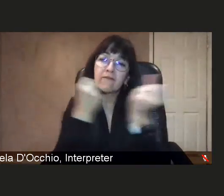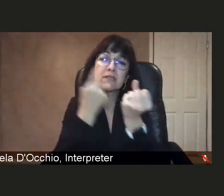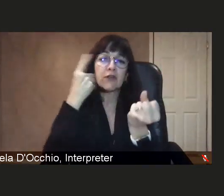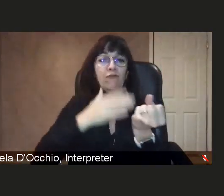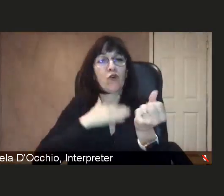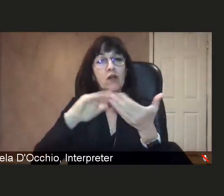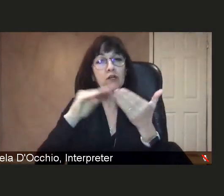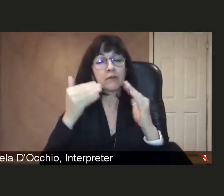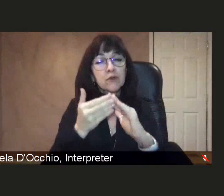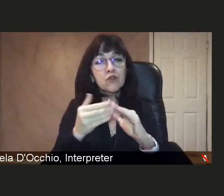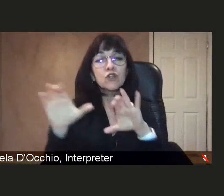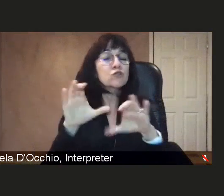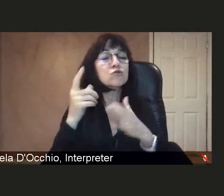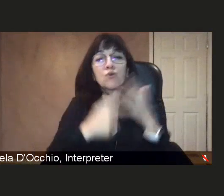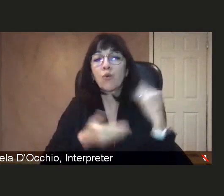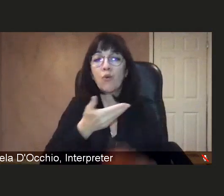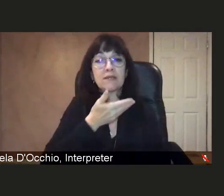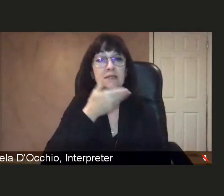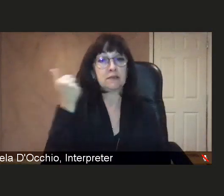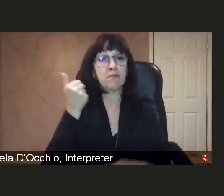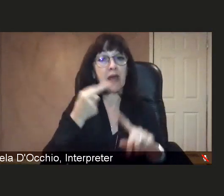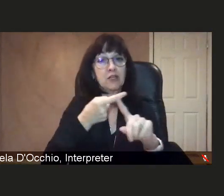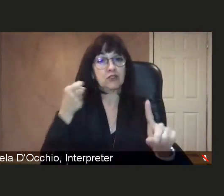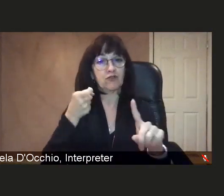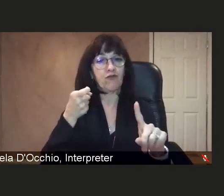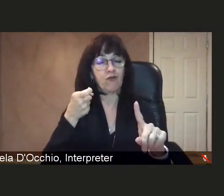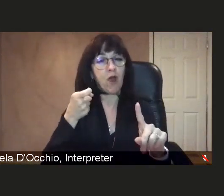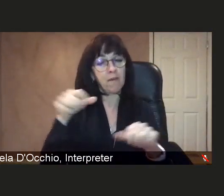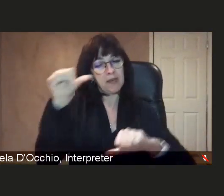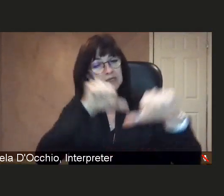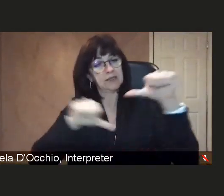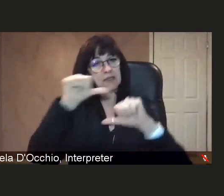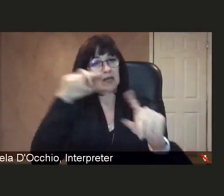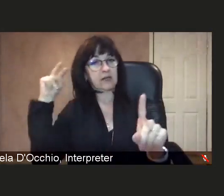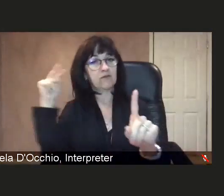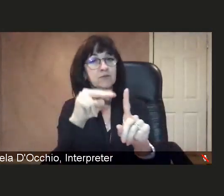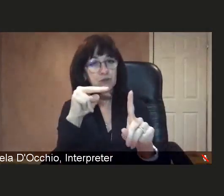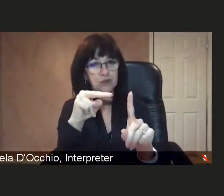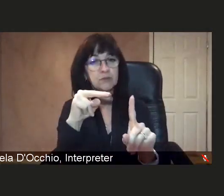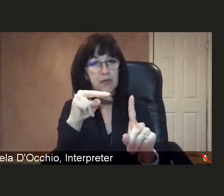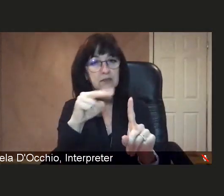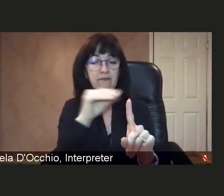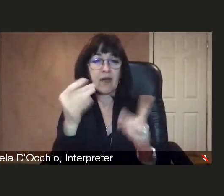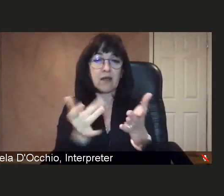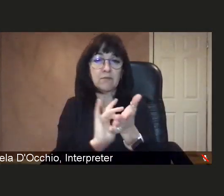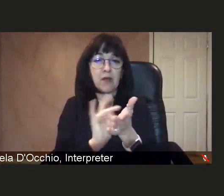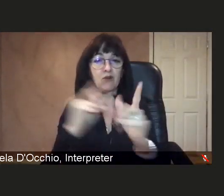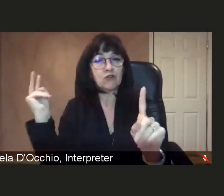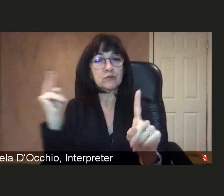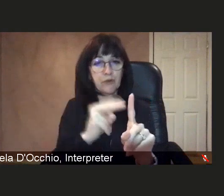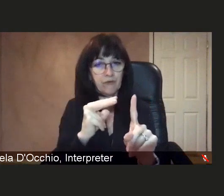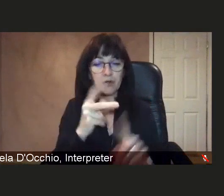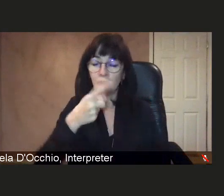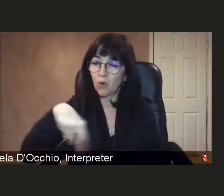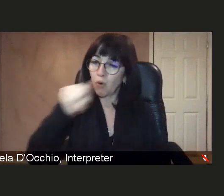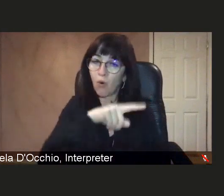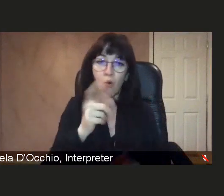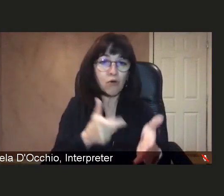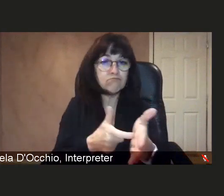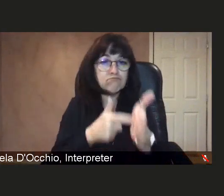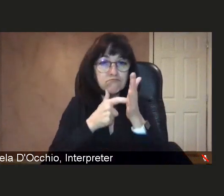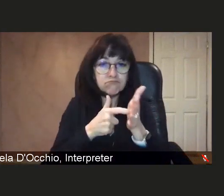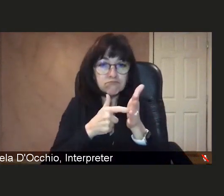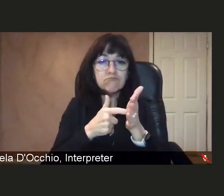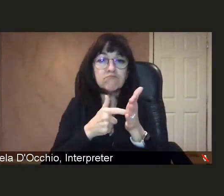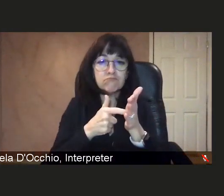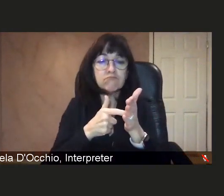from a scientific and medical perspective, that we all need to practice social and physical distancing and